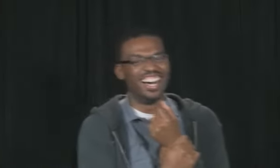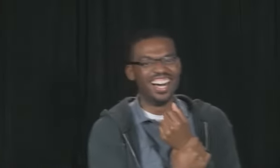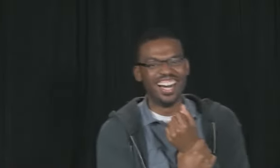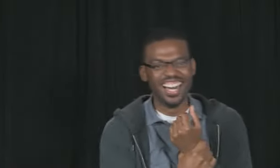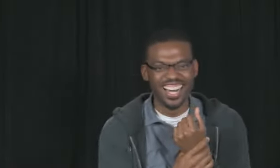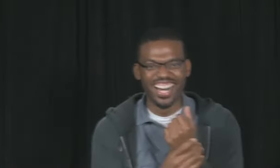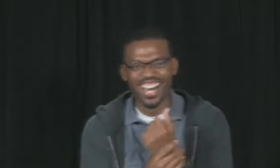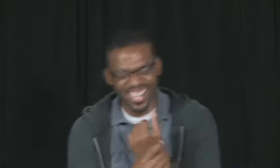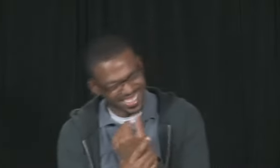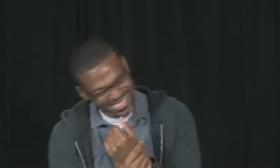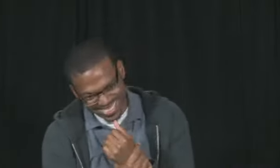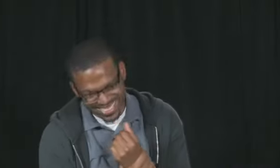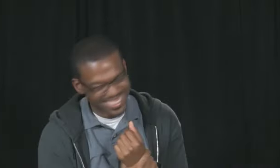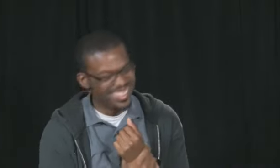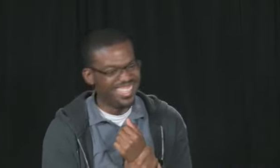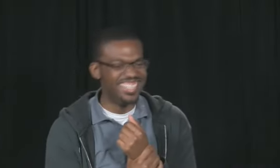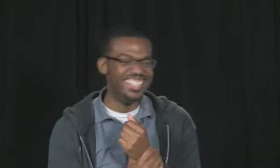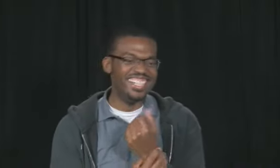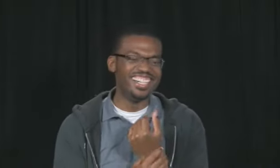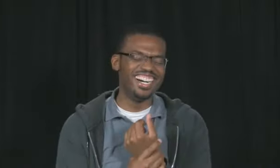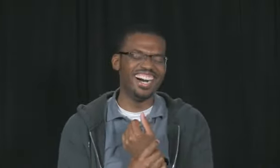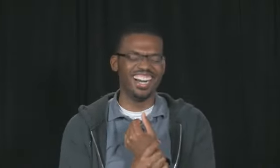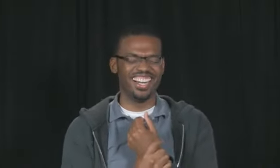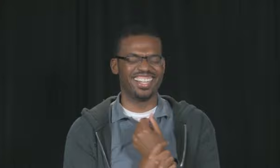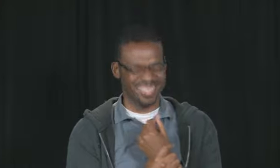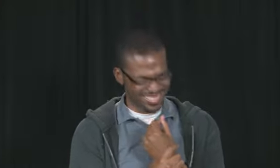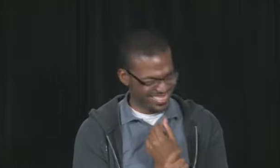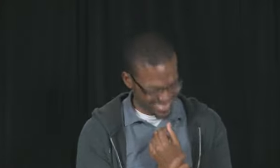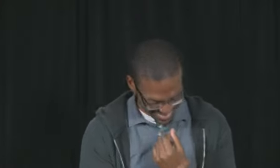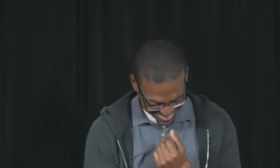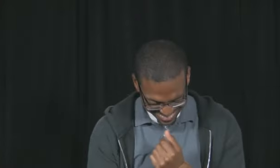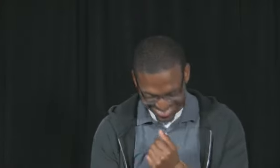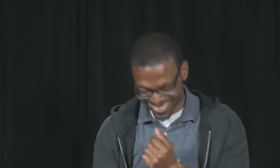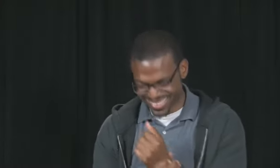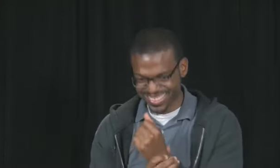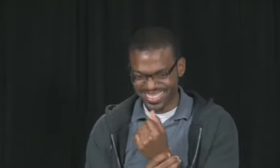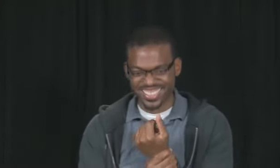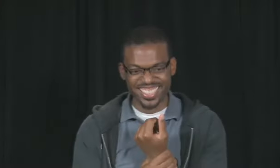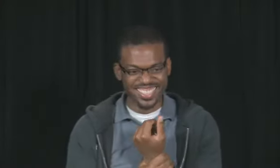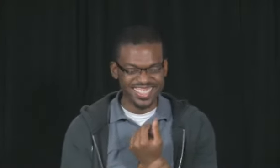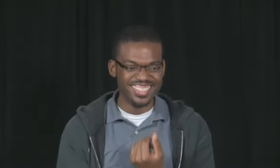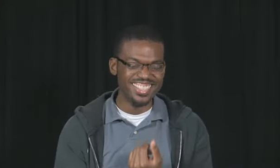No, even if you have great information, right? A lack of passion, a lack